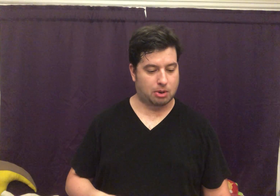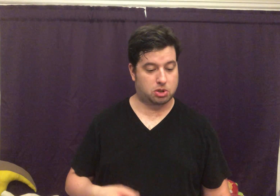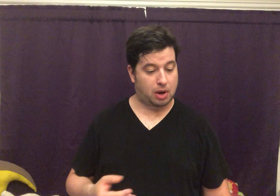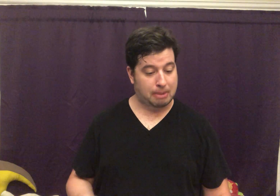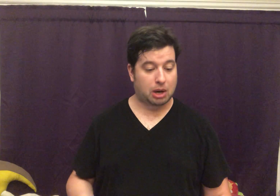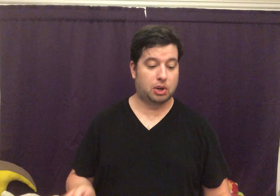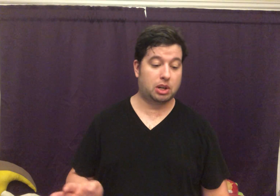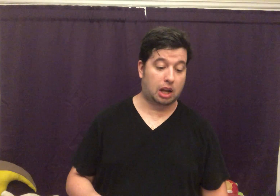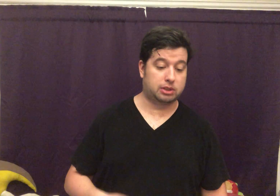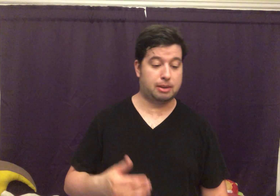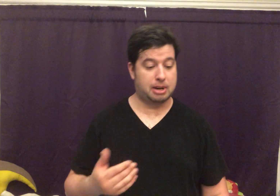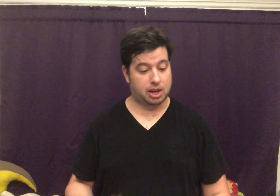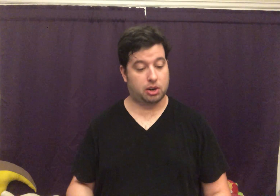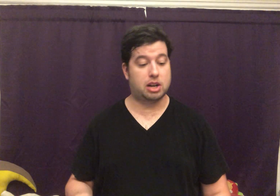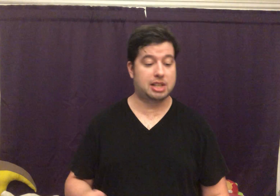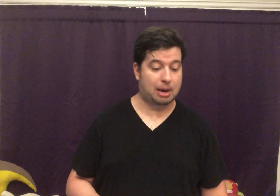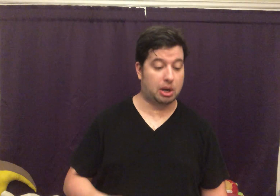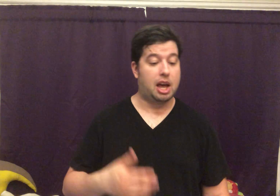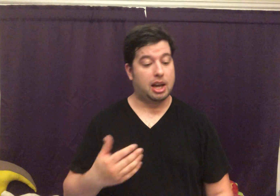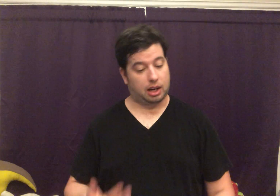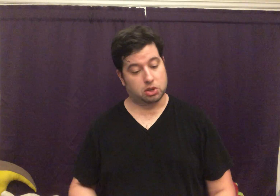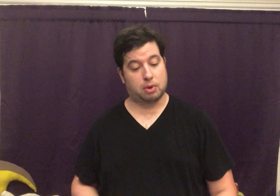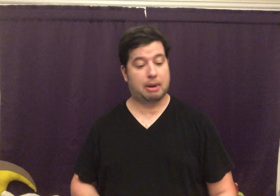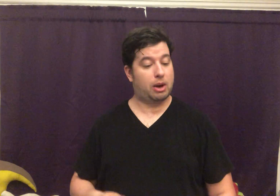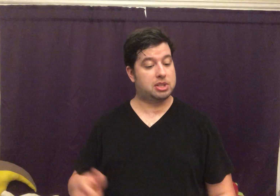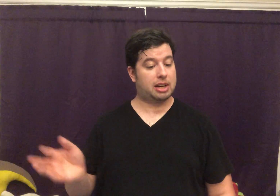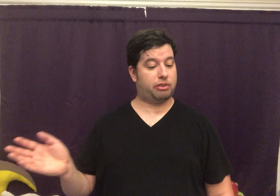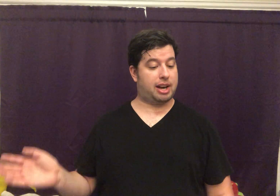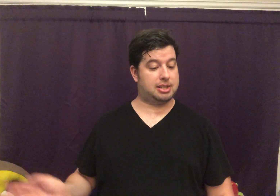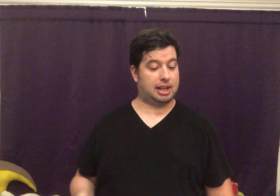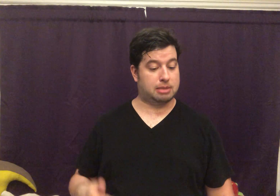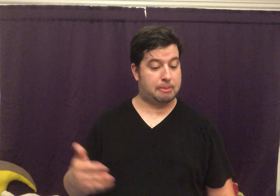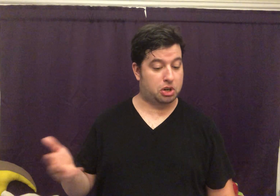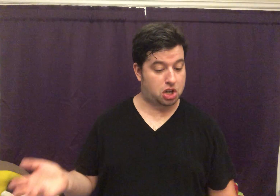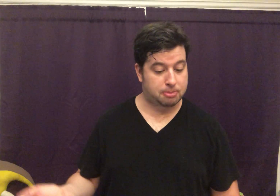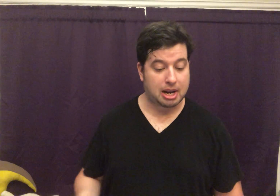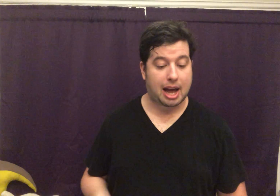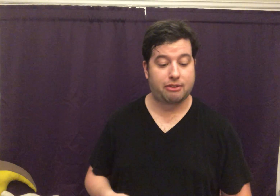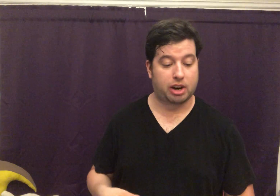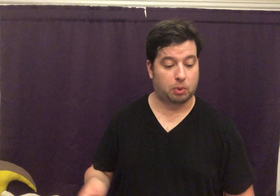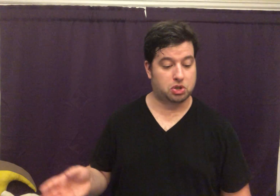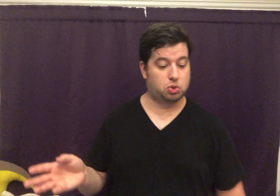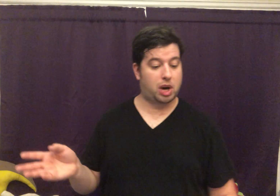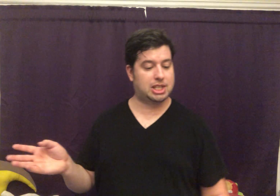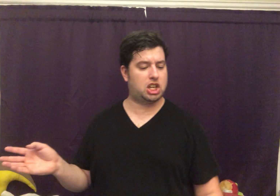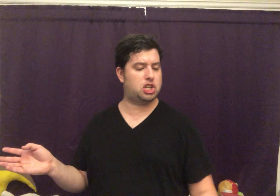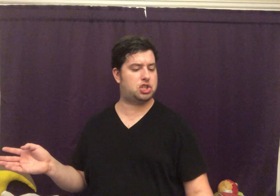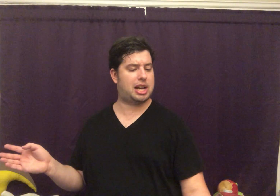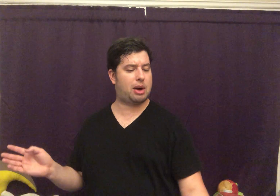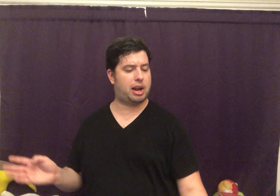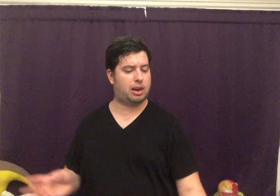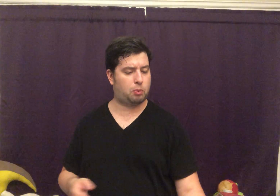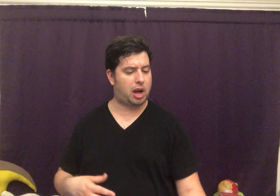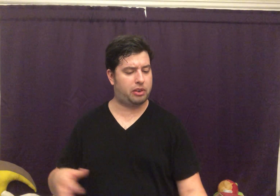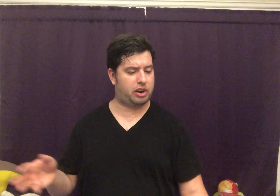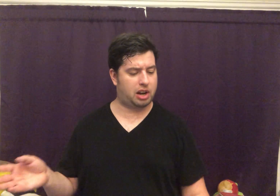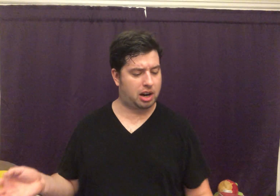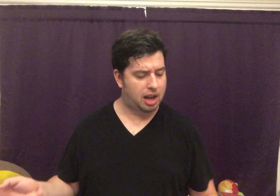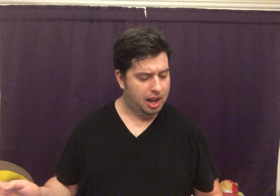So I borrowed her and locked her up and hid her in a tower. Years went by, all the sacrifice, and against my better judgment, I fed her once or twice. Teenagers now, and I'm wild and they're young.